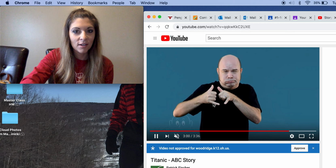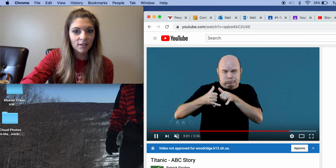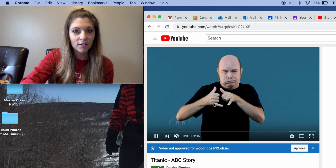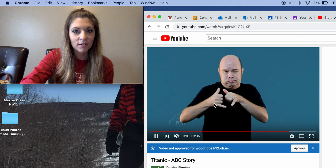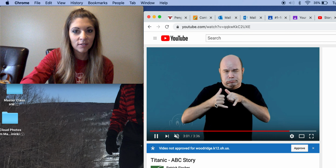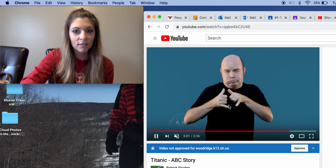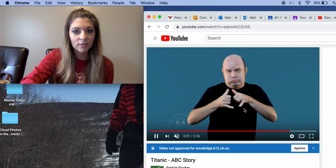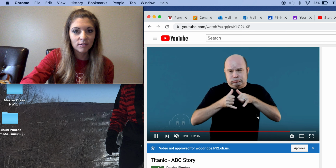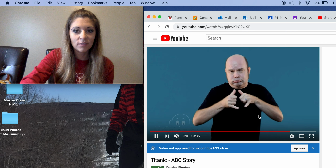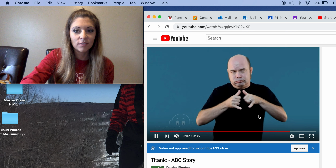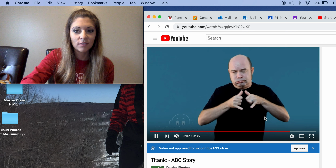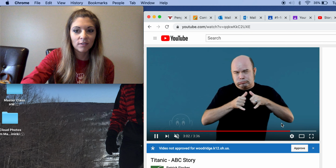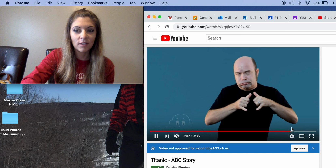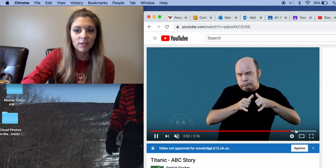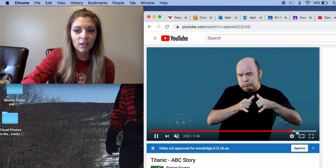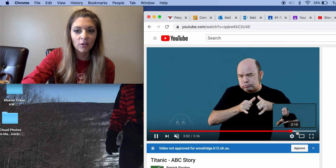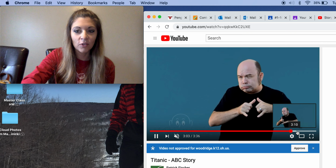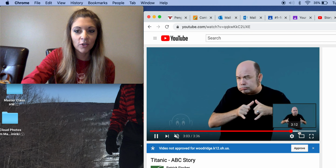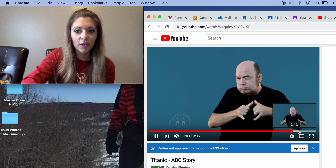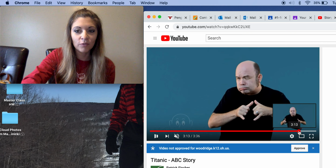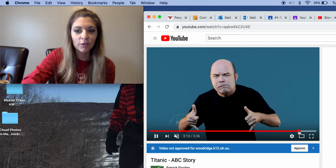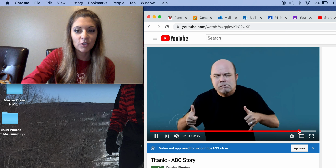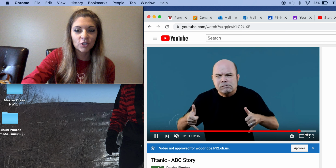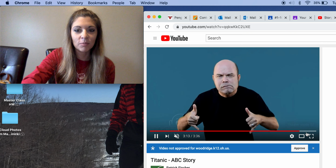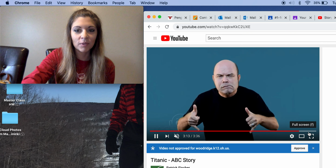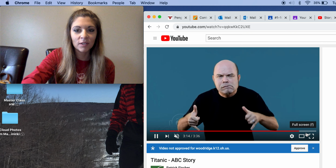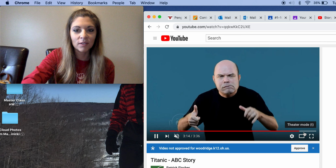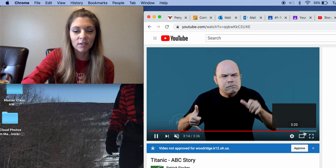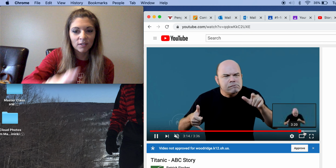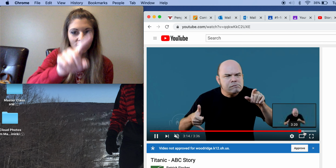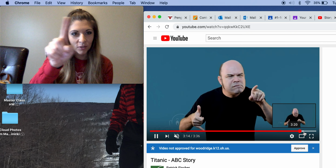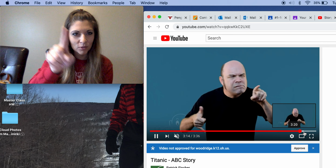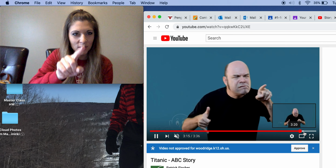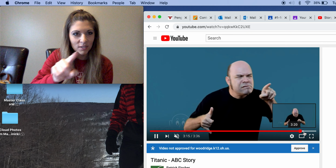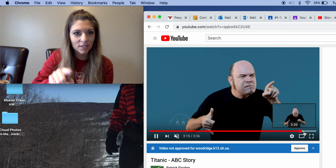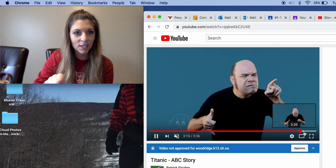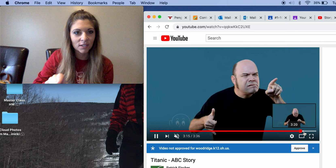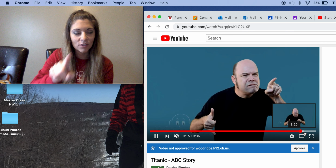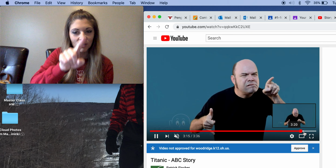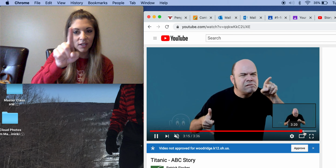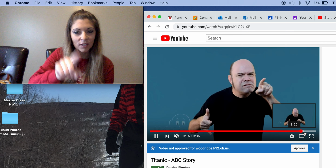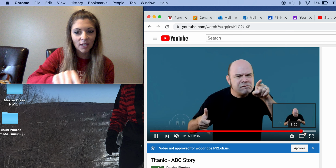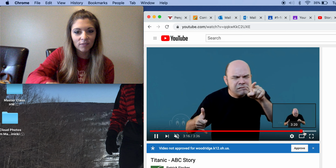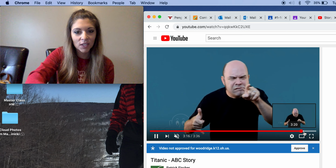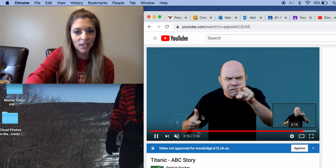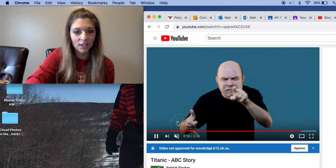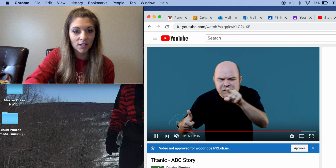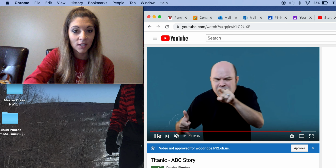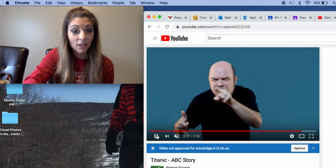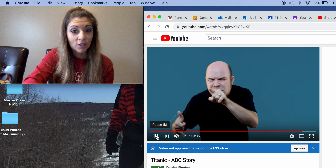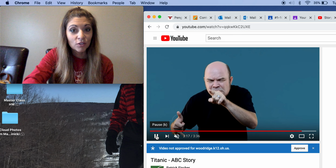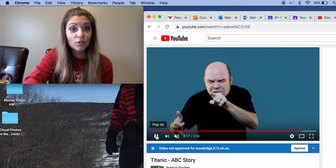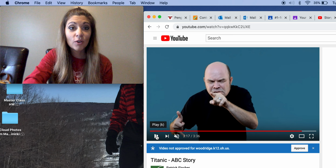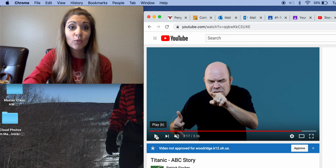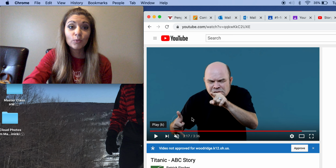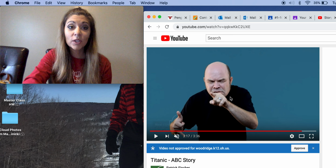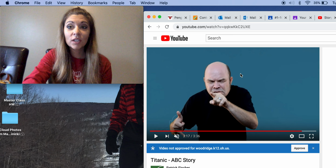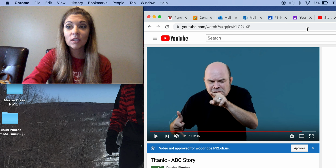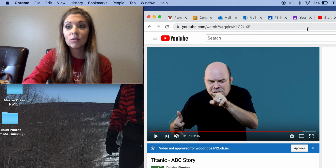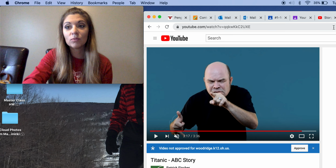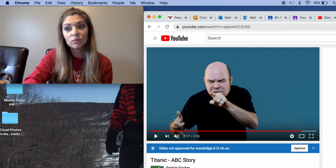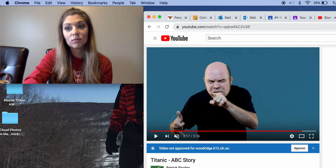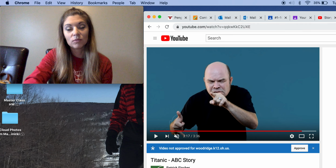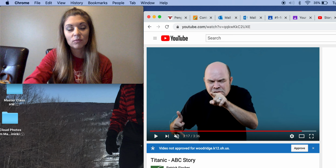submarine. And they are looking for the ship, and then he uses his Z to like navigate. So